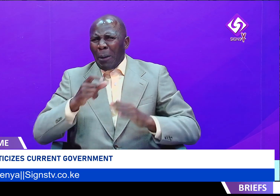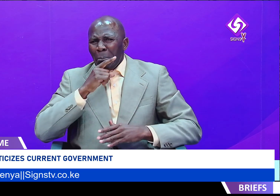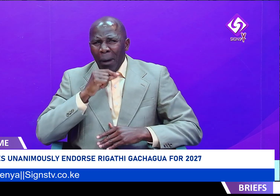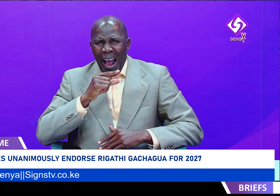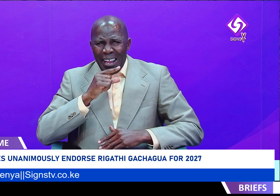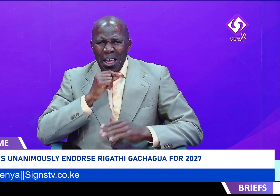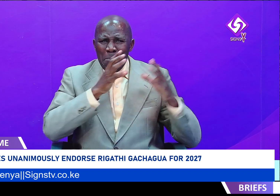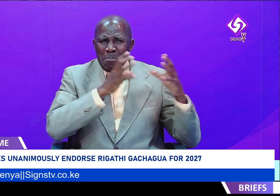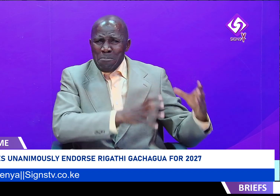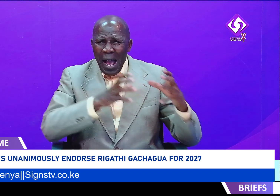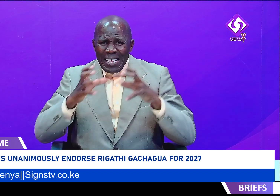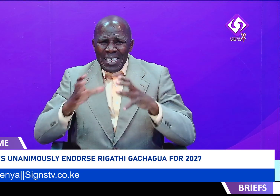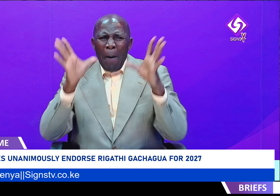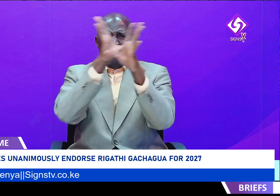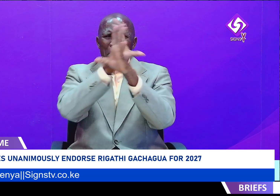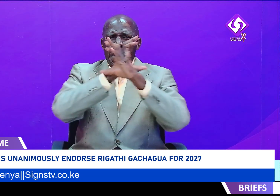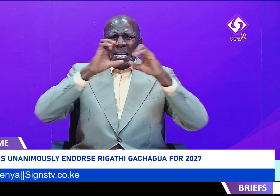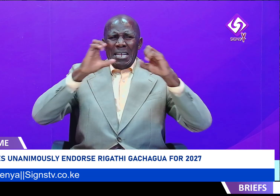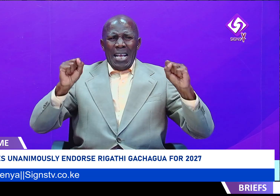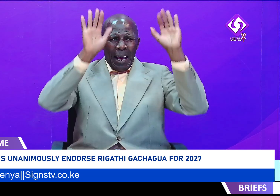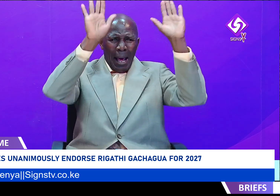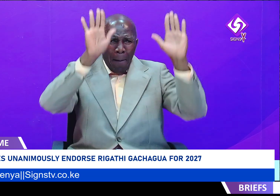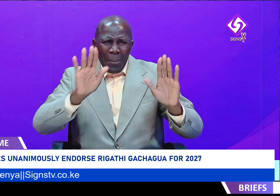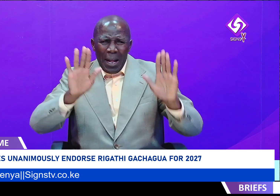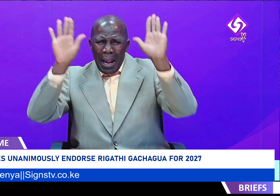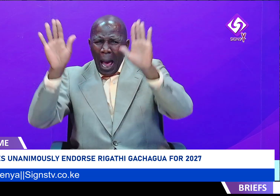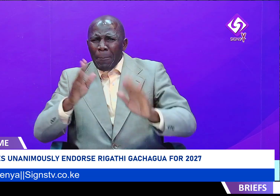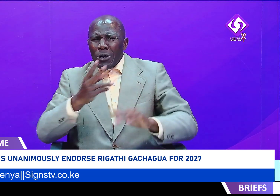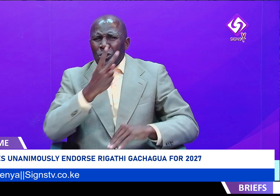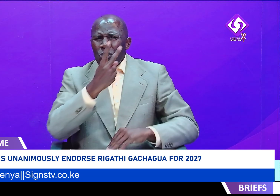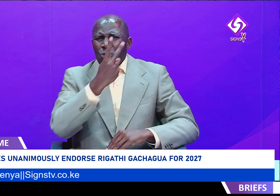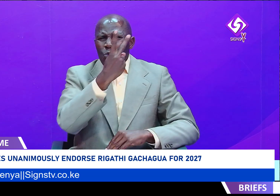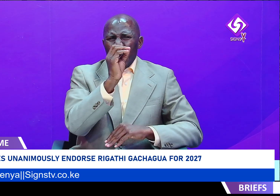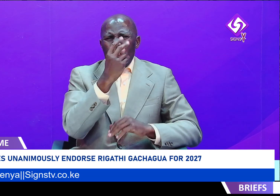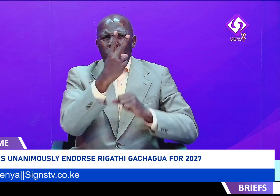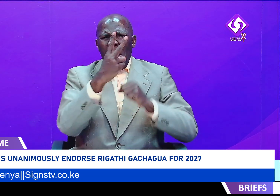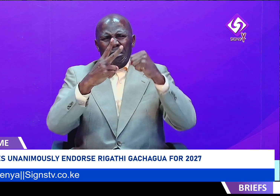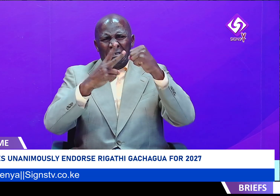Democracy for Citizens Party, DCP,